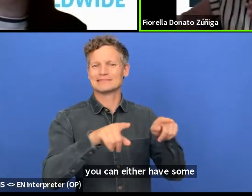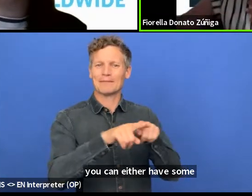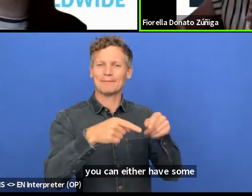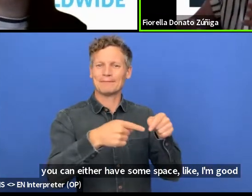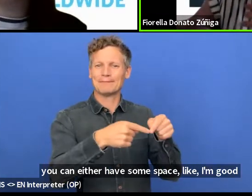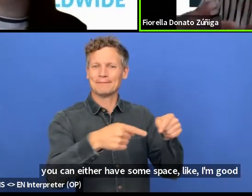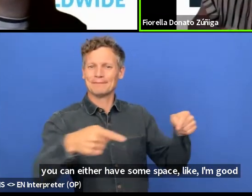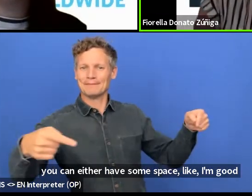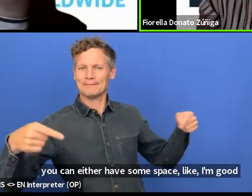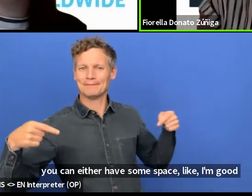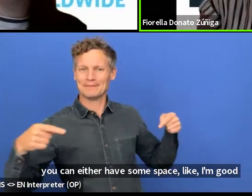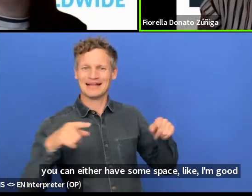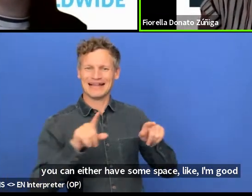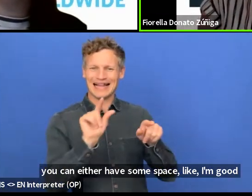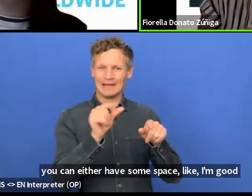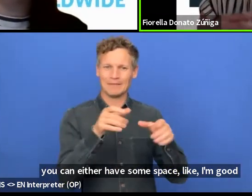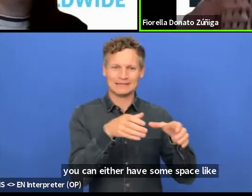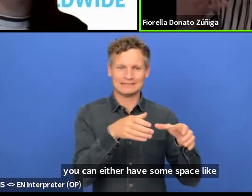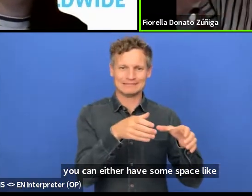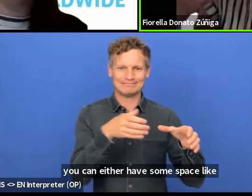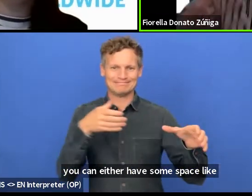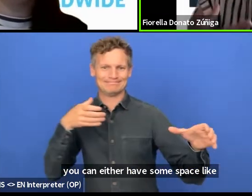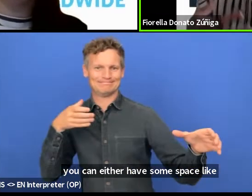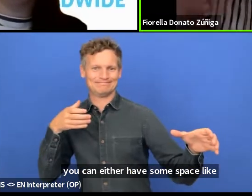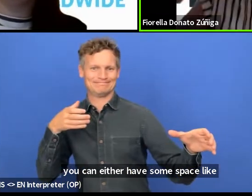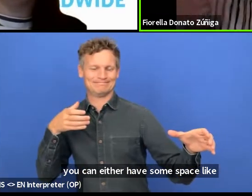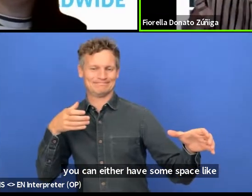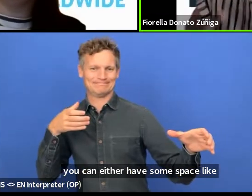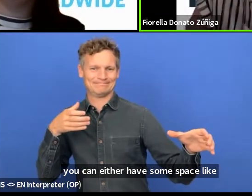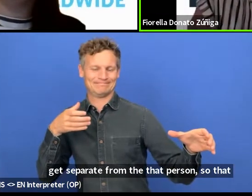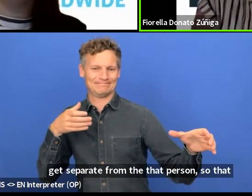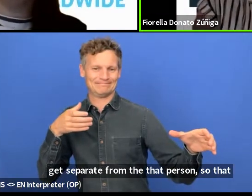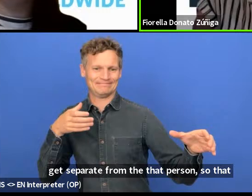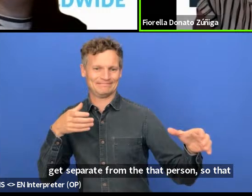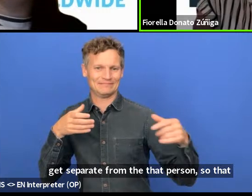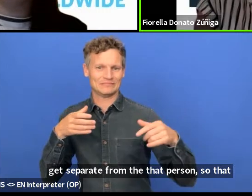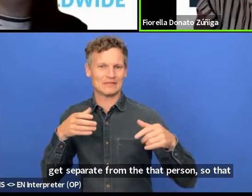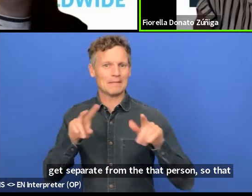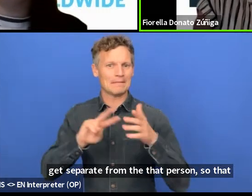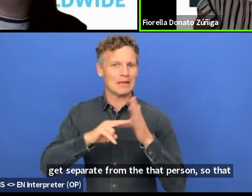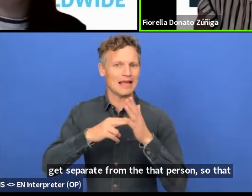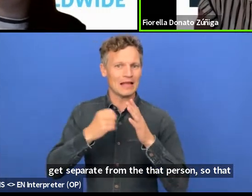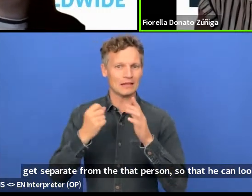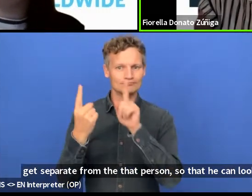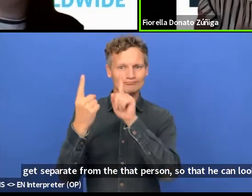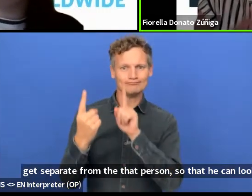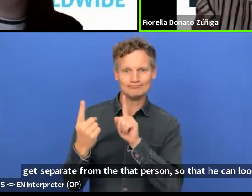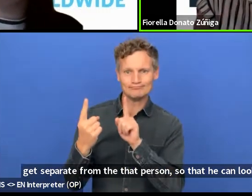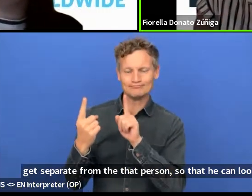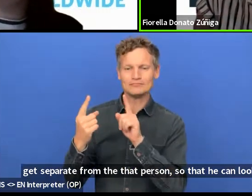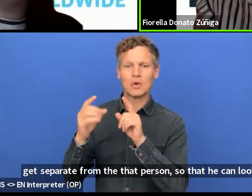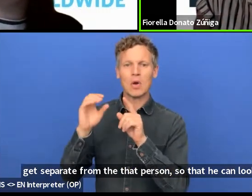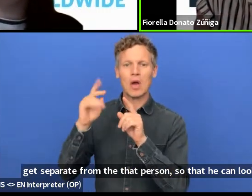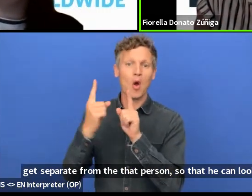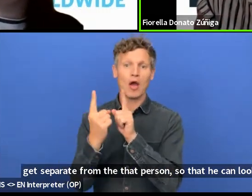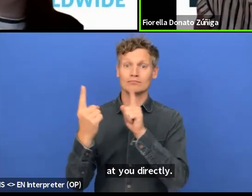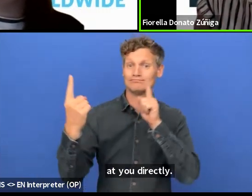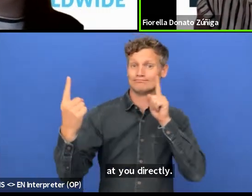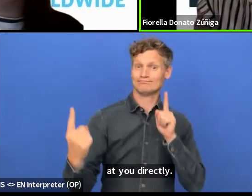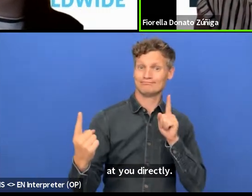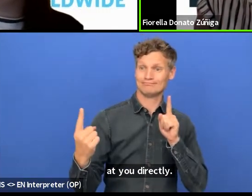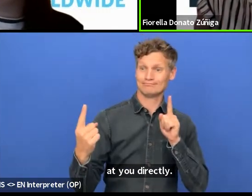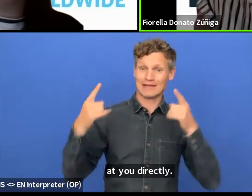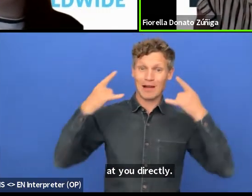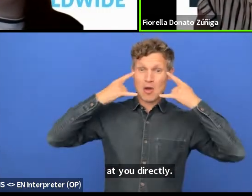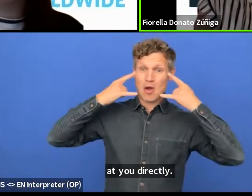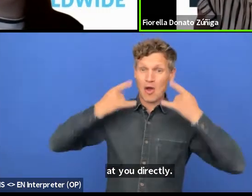get separate from the deaf person so that he can look at you directly. If he